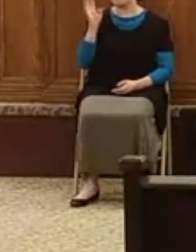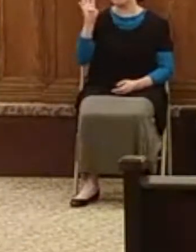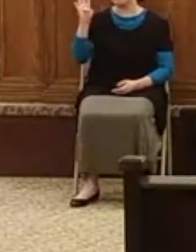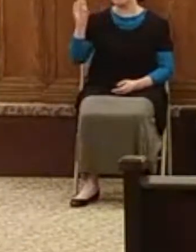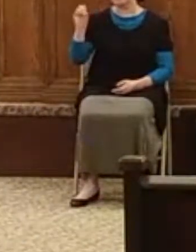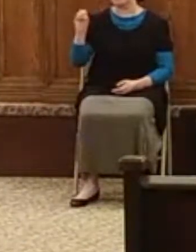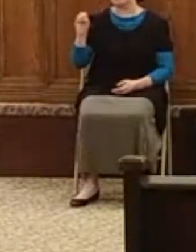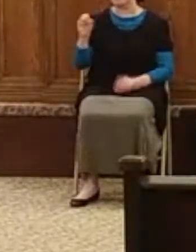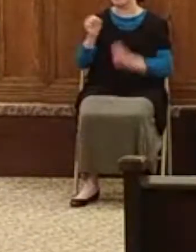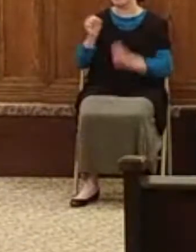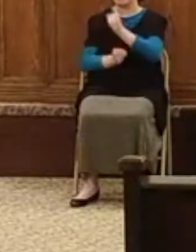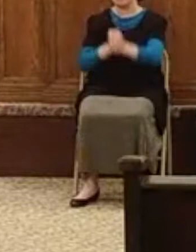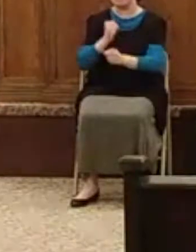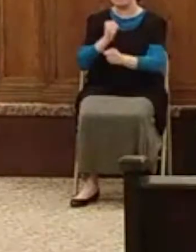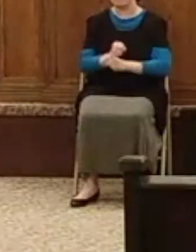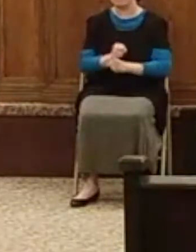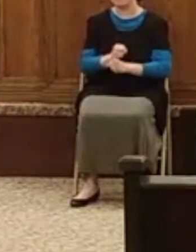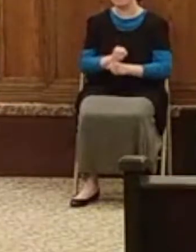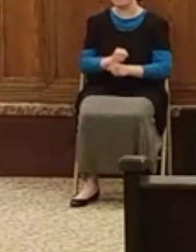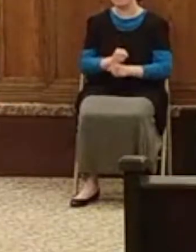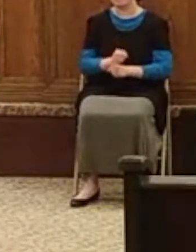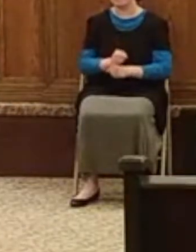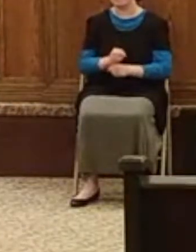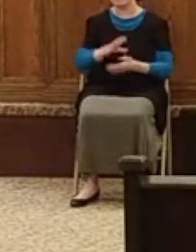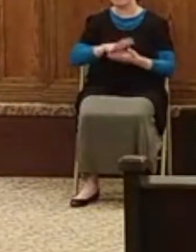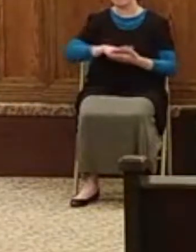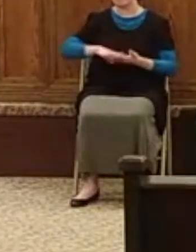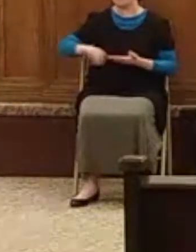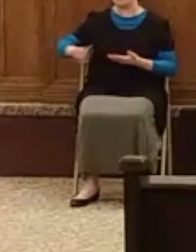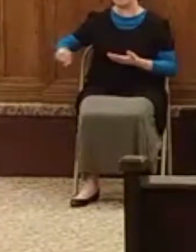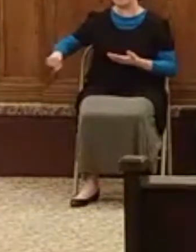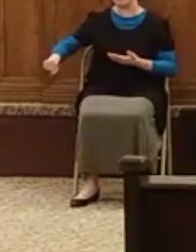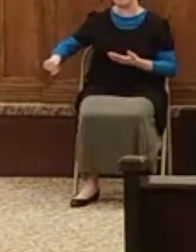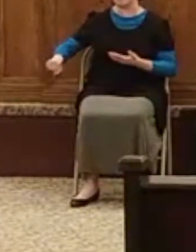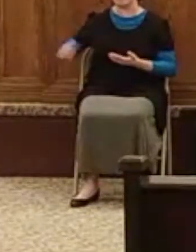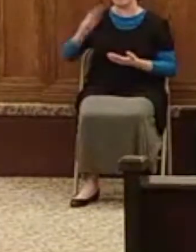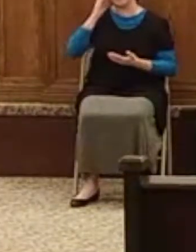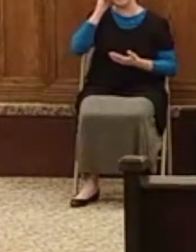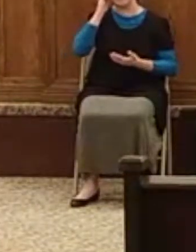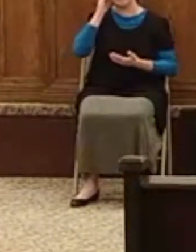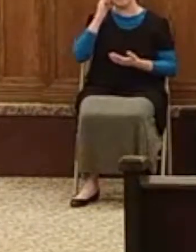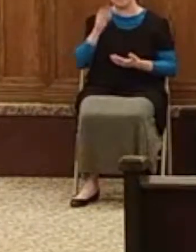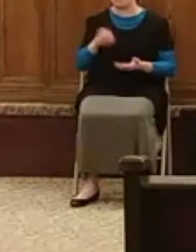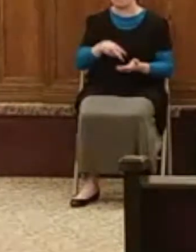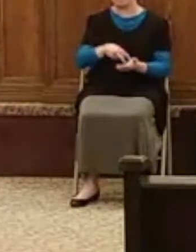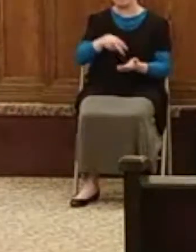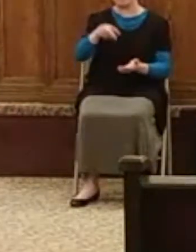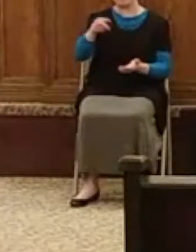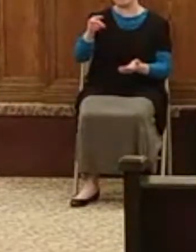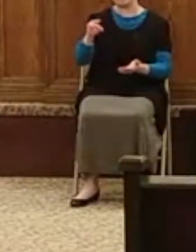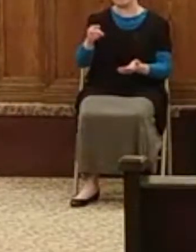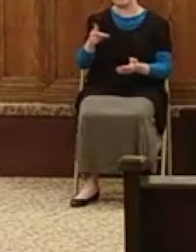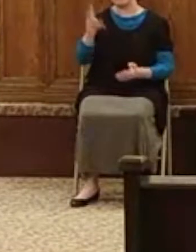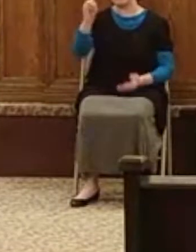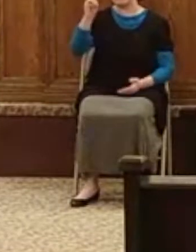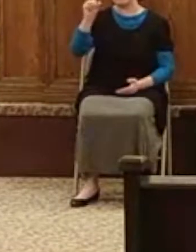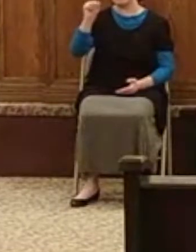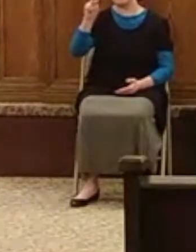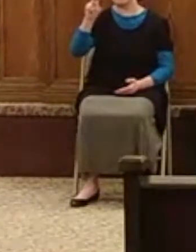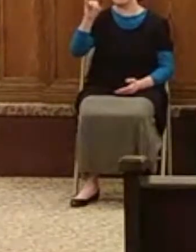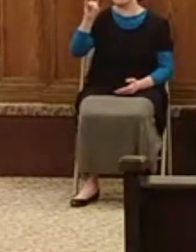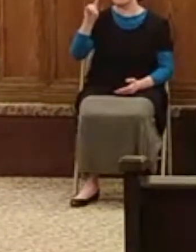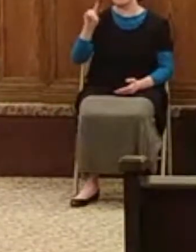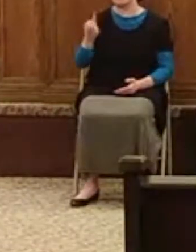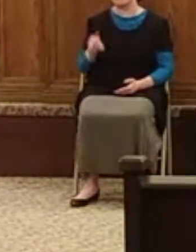40 years, and when he had removed him, he raised up unto them